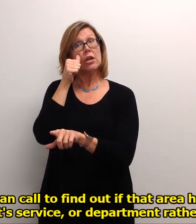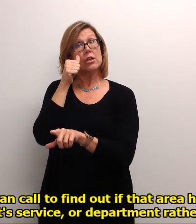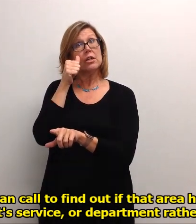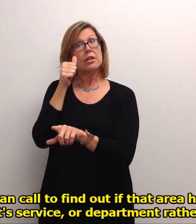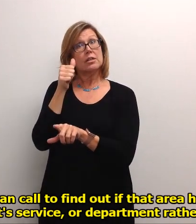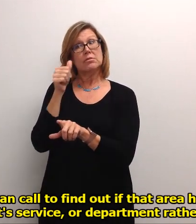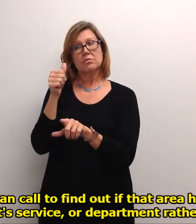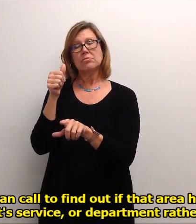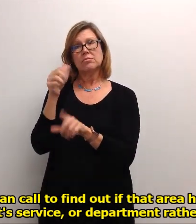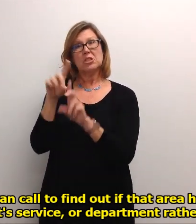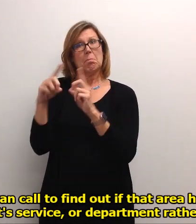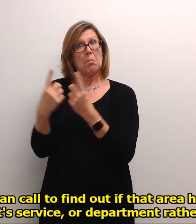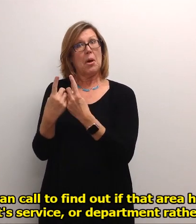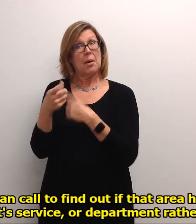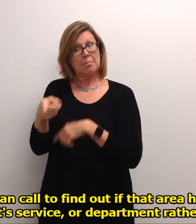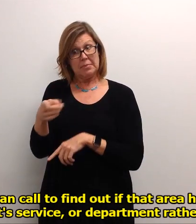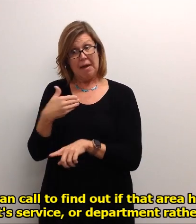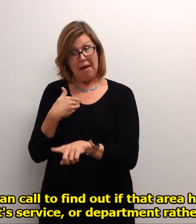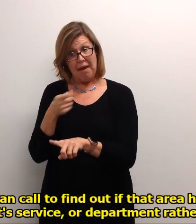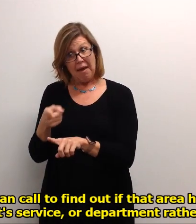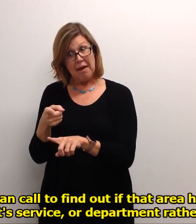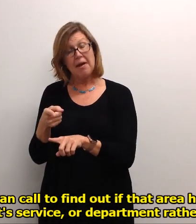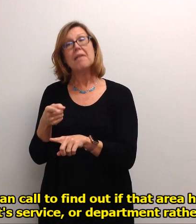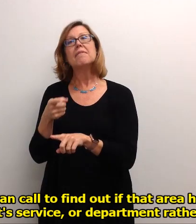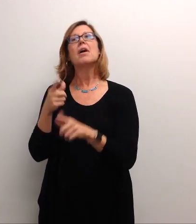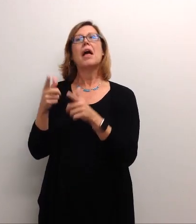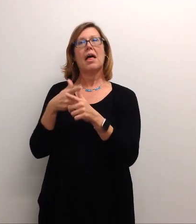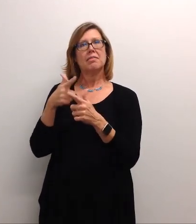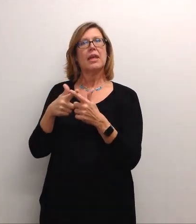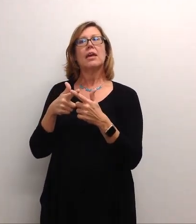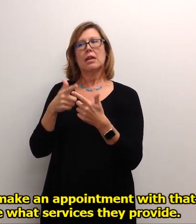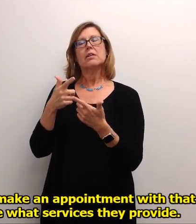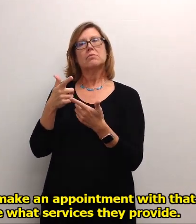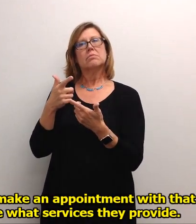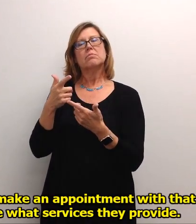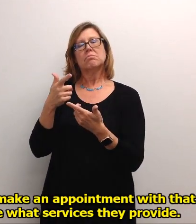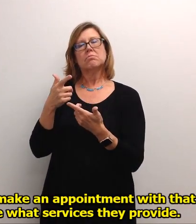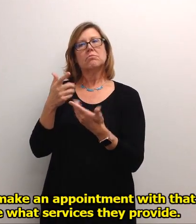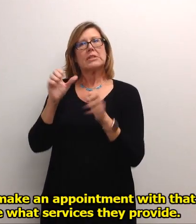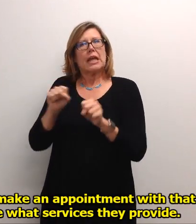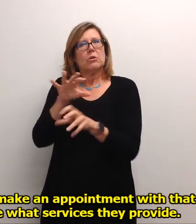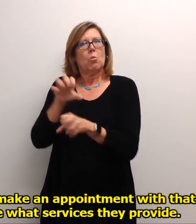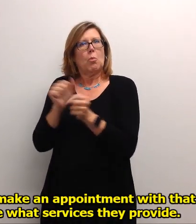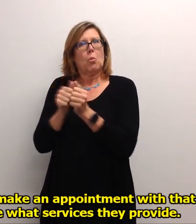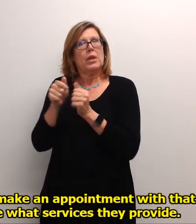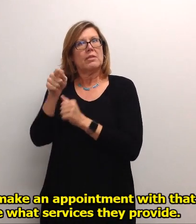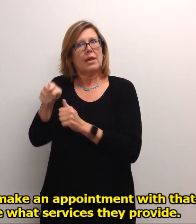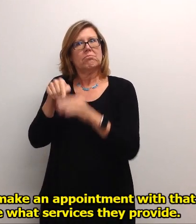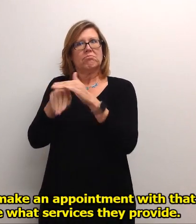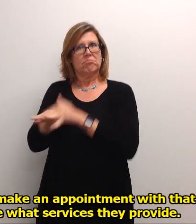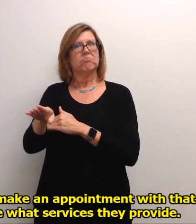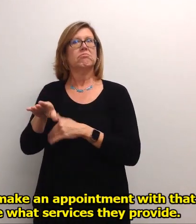an audiologist service, or department rather, and then you can make an appointment